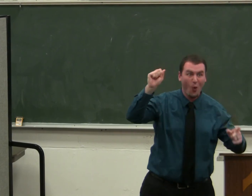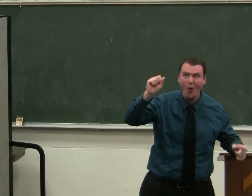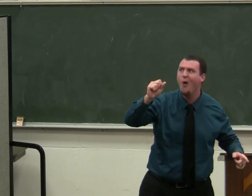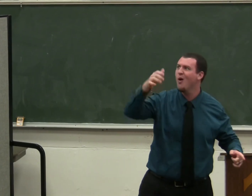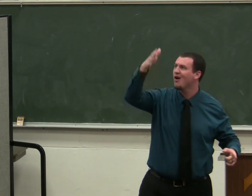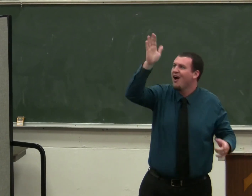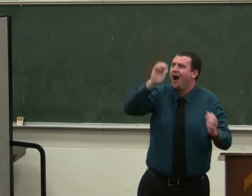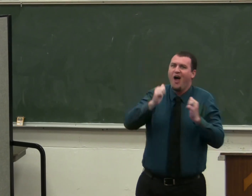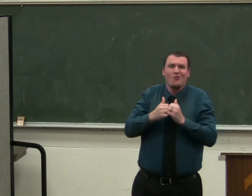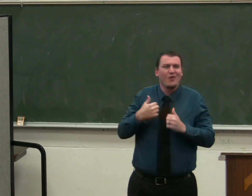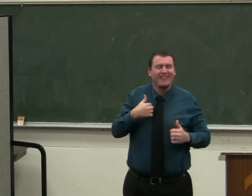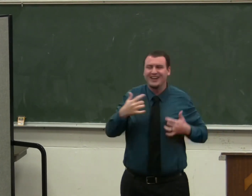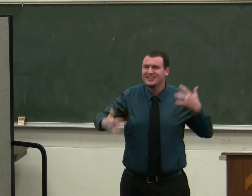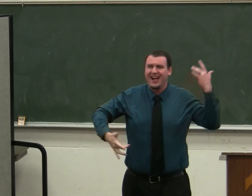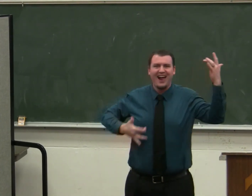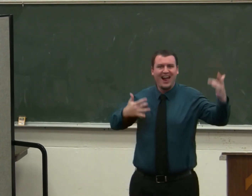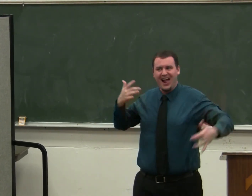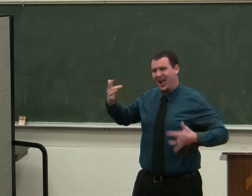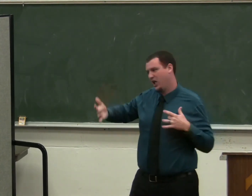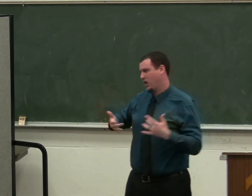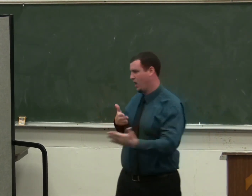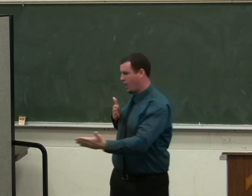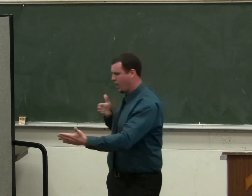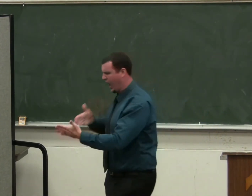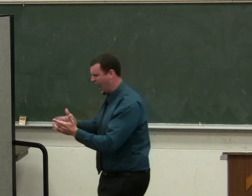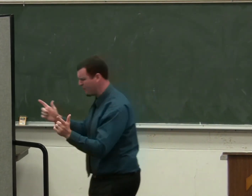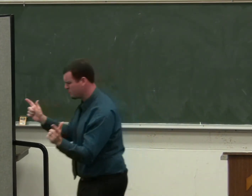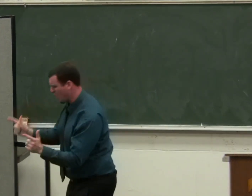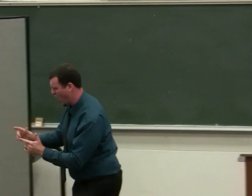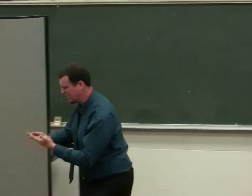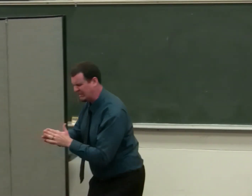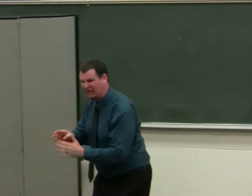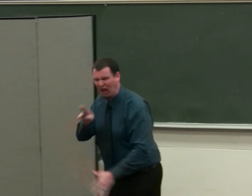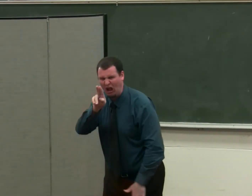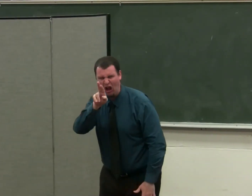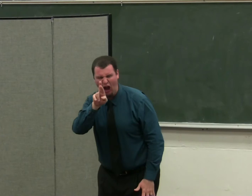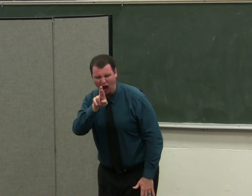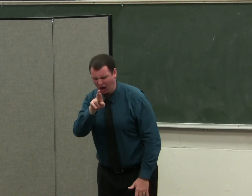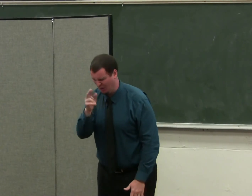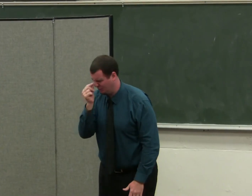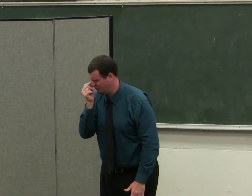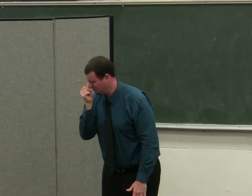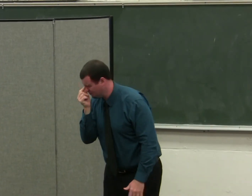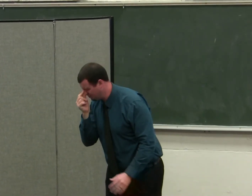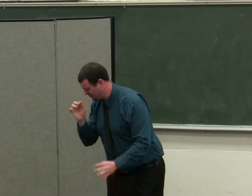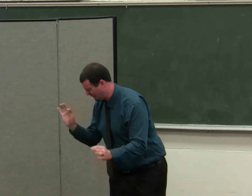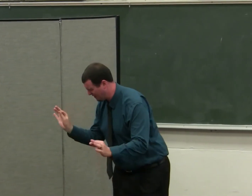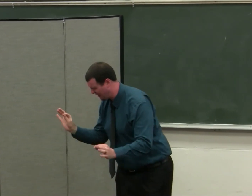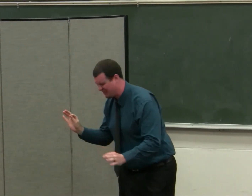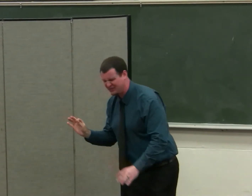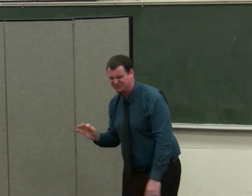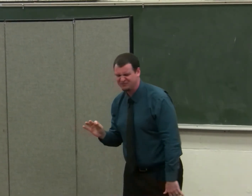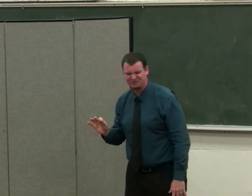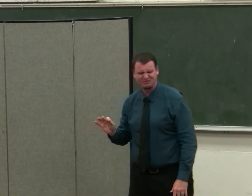really big, and they overcame it, and it was a big deal. But then they went over to this other little